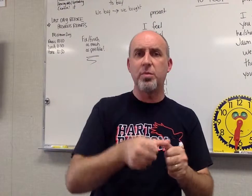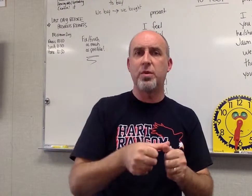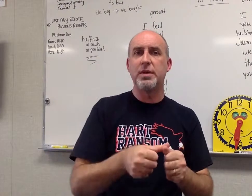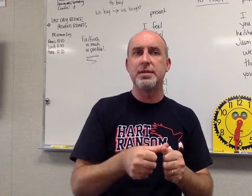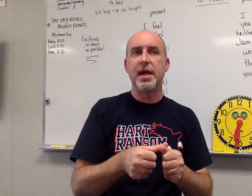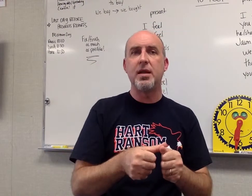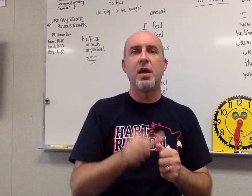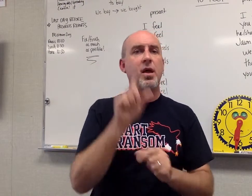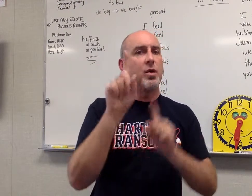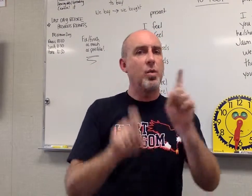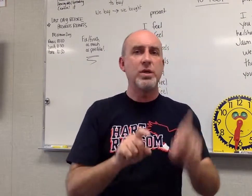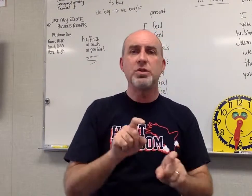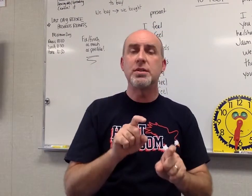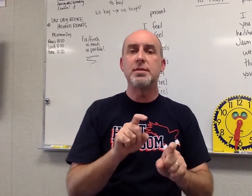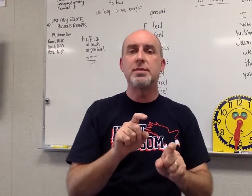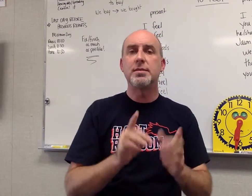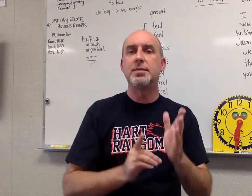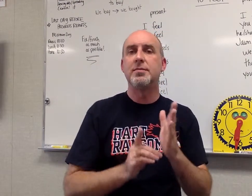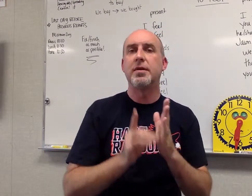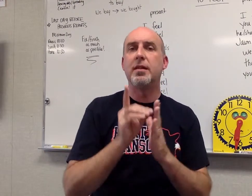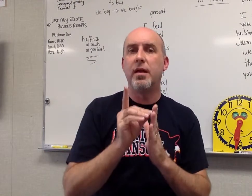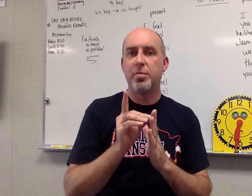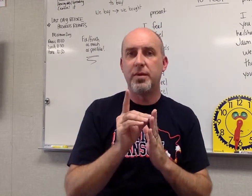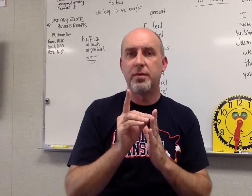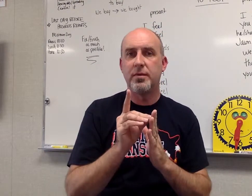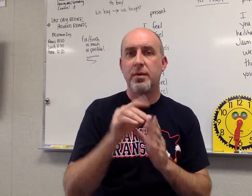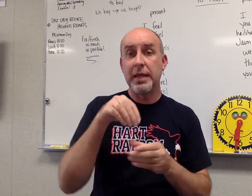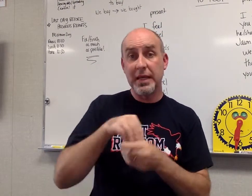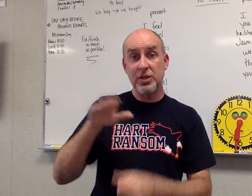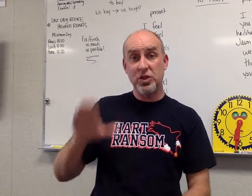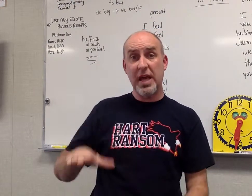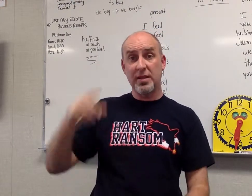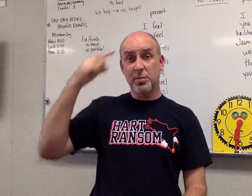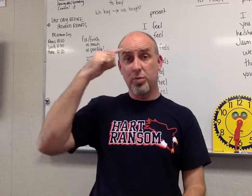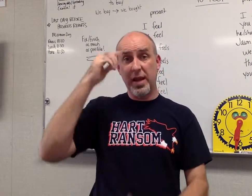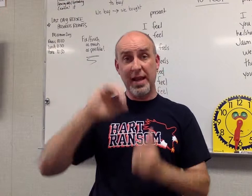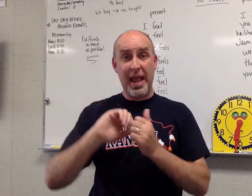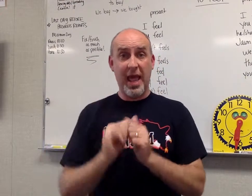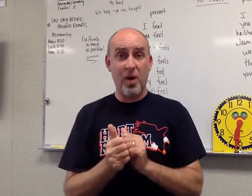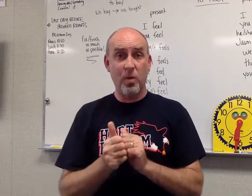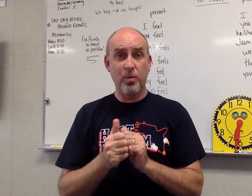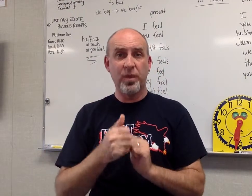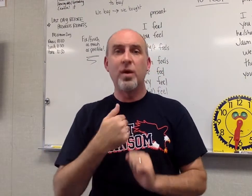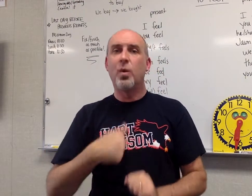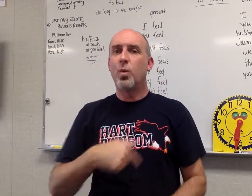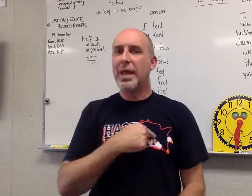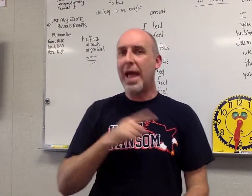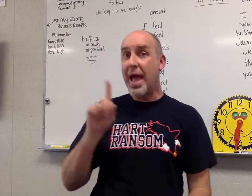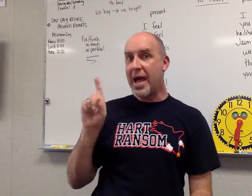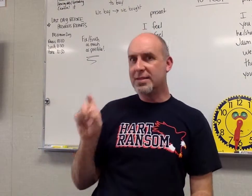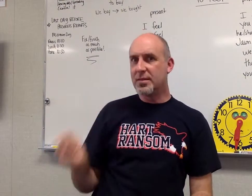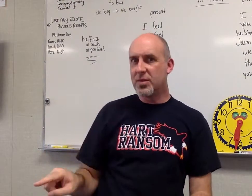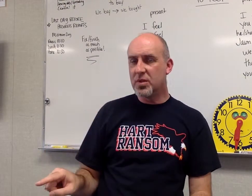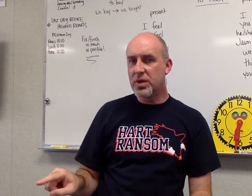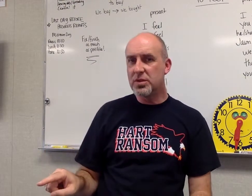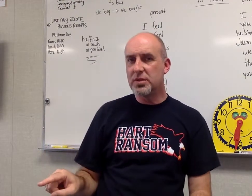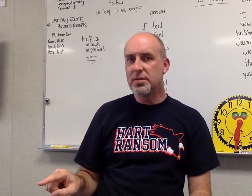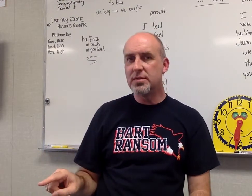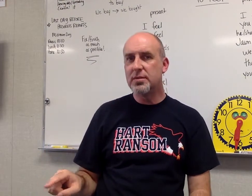remember is that questions develop in a child's brain. How? We ask them the questions,